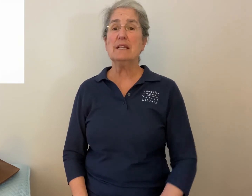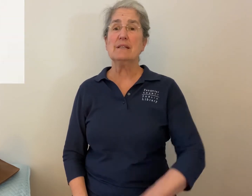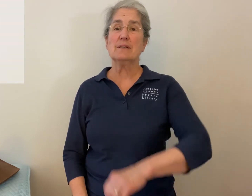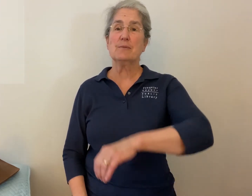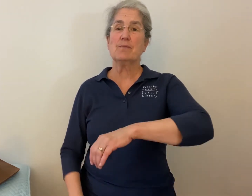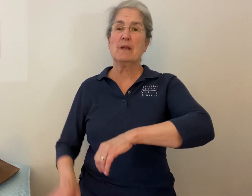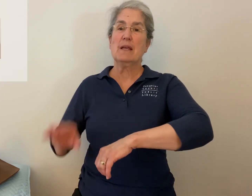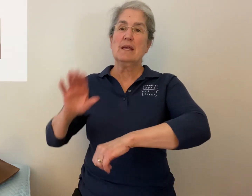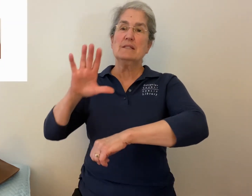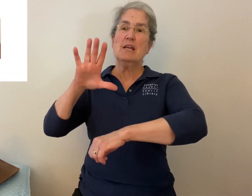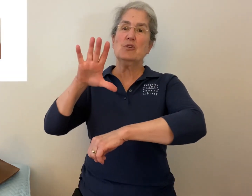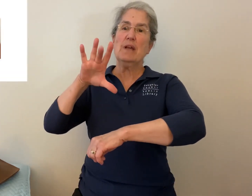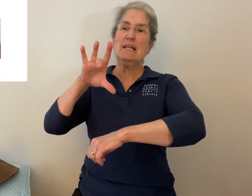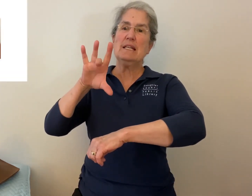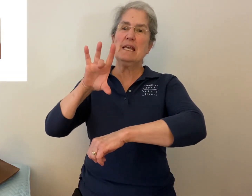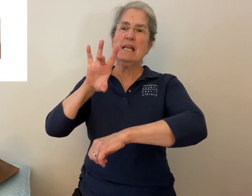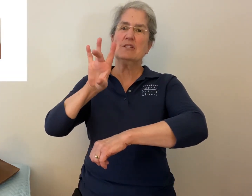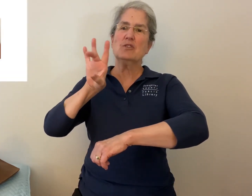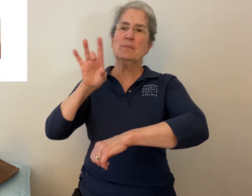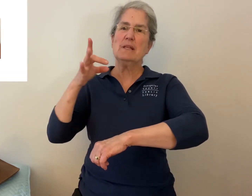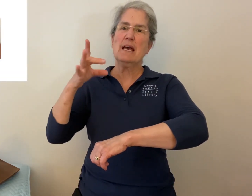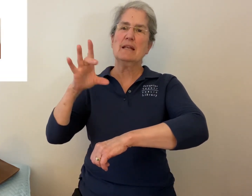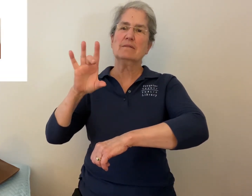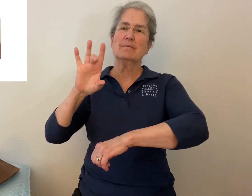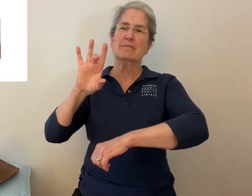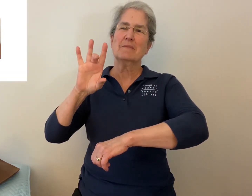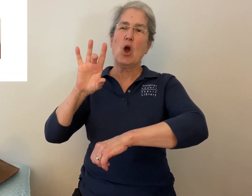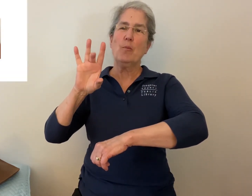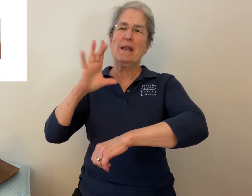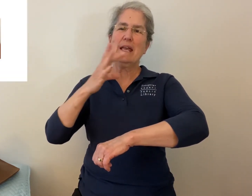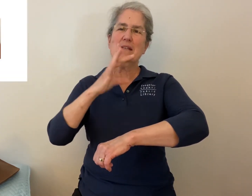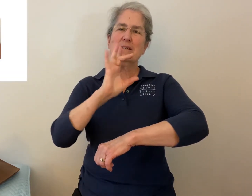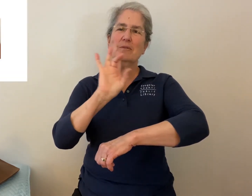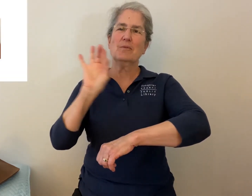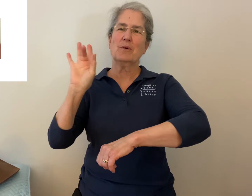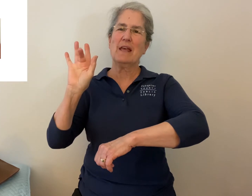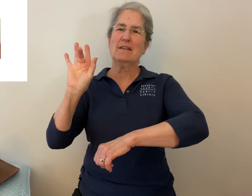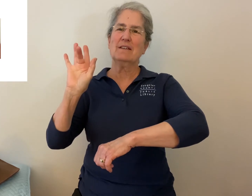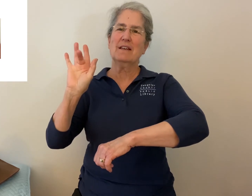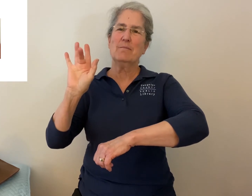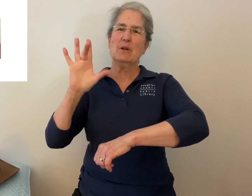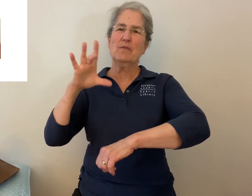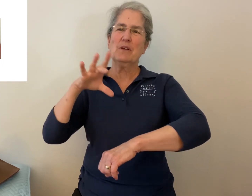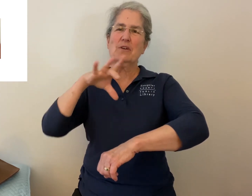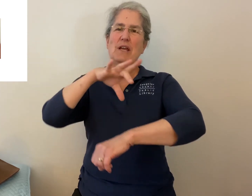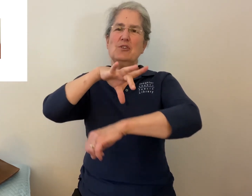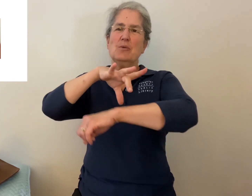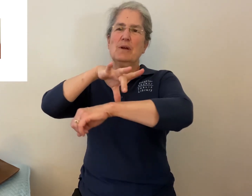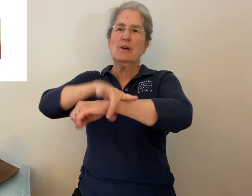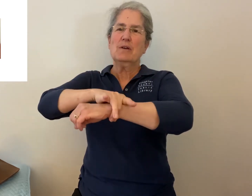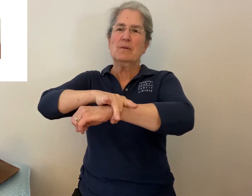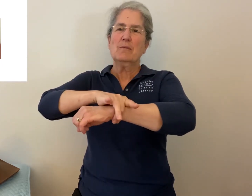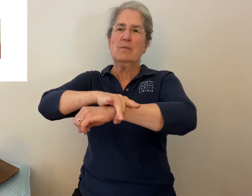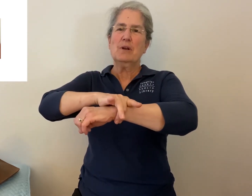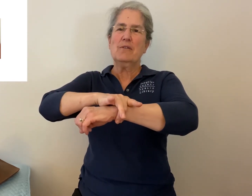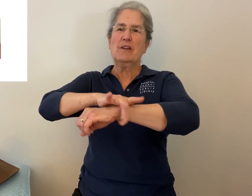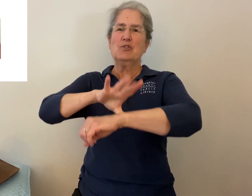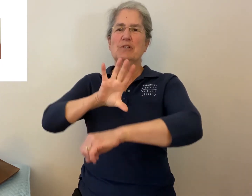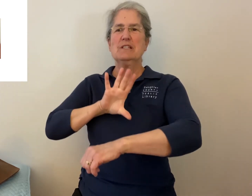Bracelet. Take your hand in again. It's going to be that open 8 or that middle finger, and you put it around your wrist this